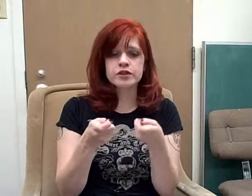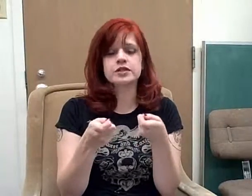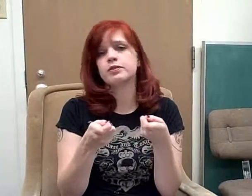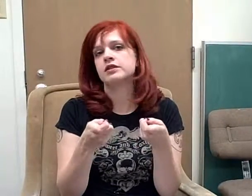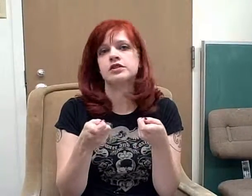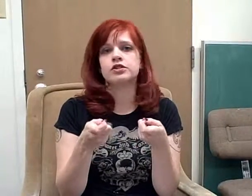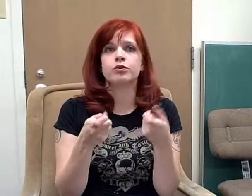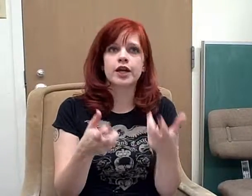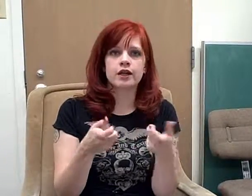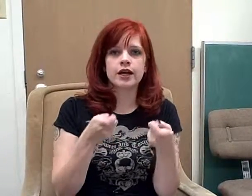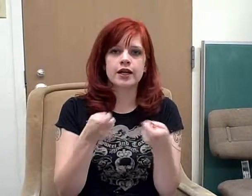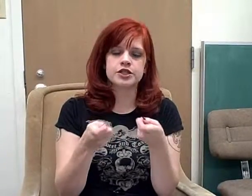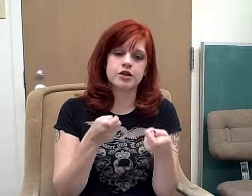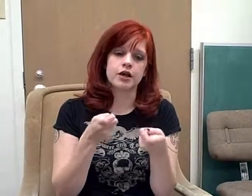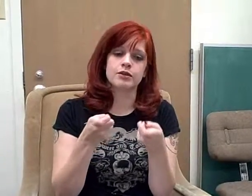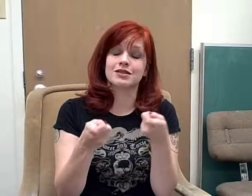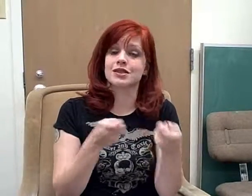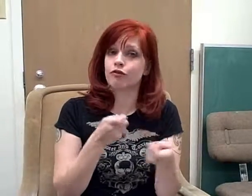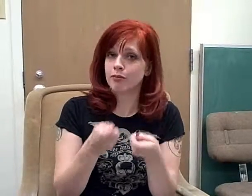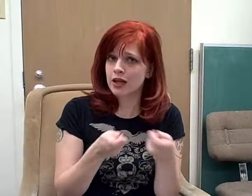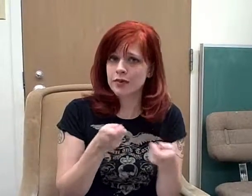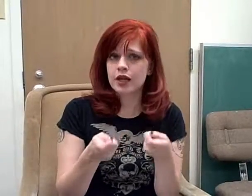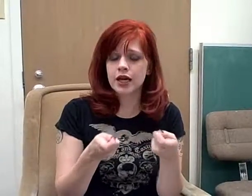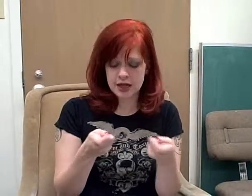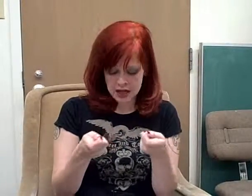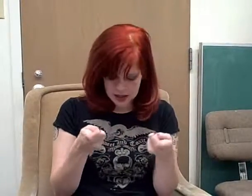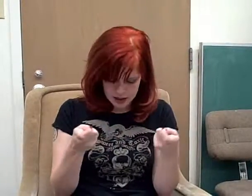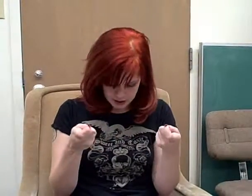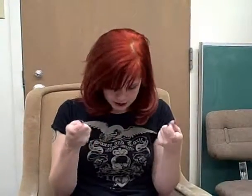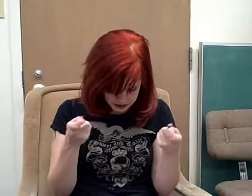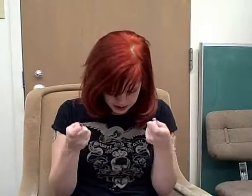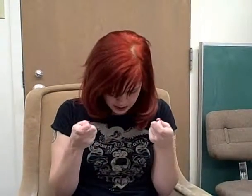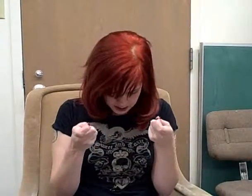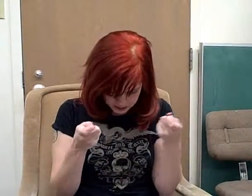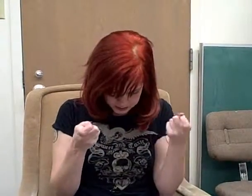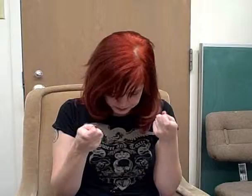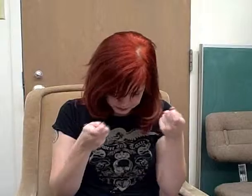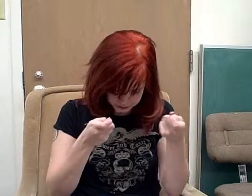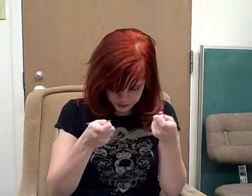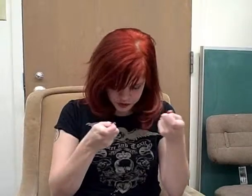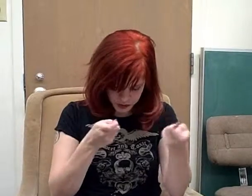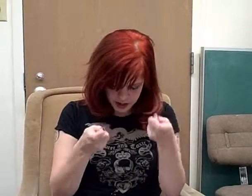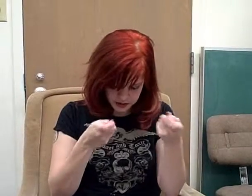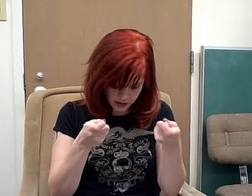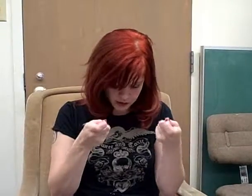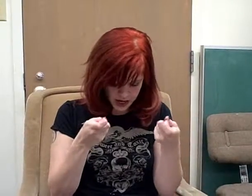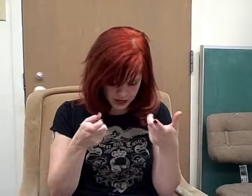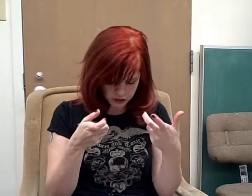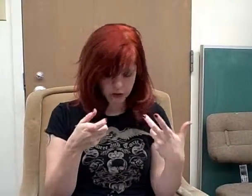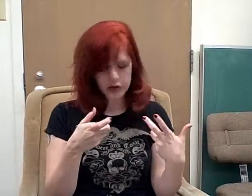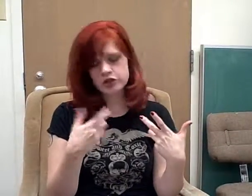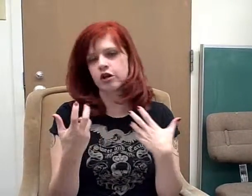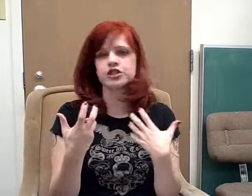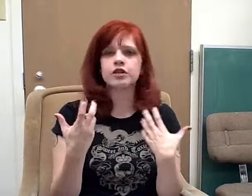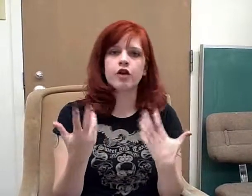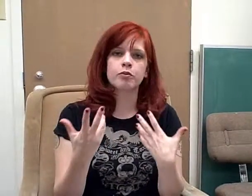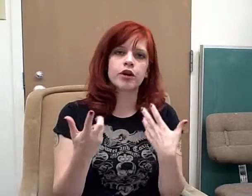this means to regulate, this is a sign for manipulate, what is it, direct, govern, handle, in charge of,